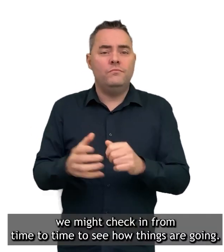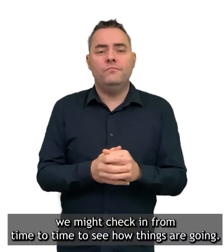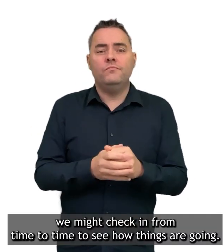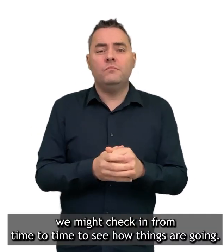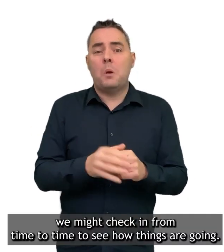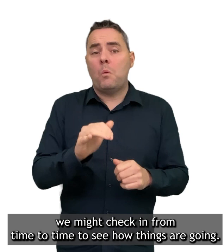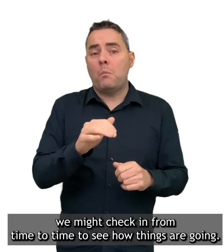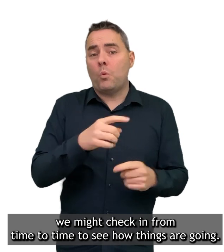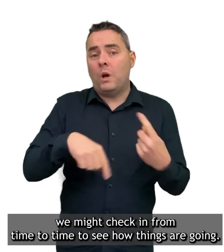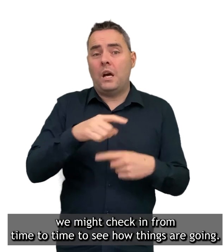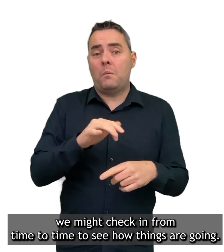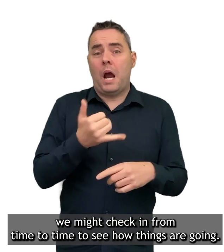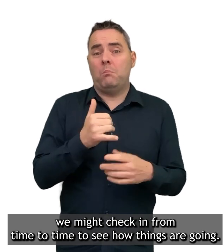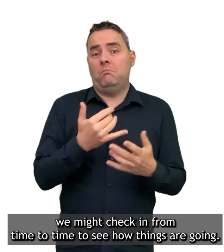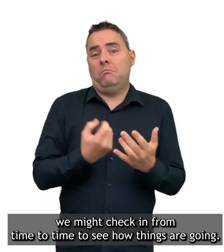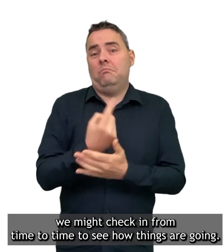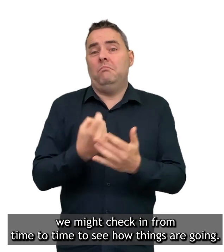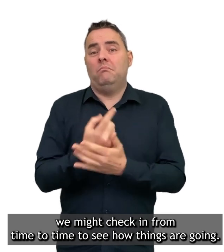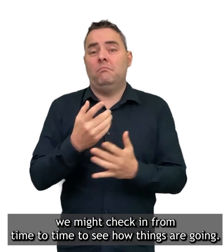We might check in from time to time to see how things are going.